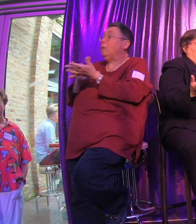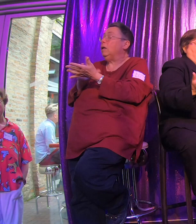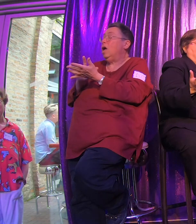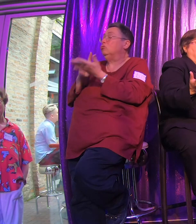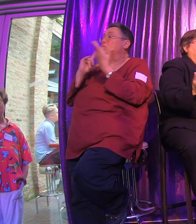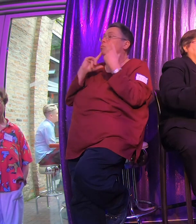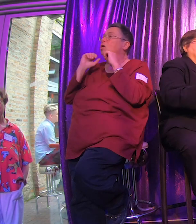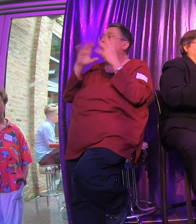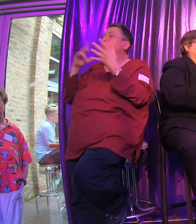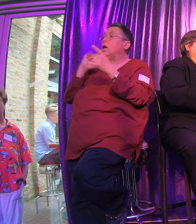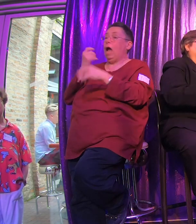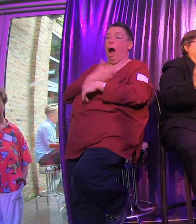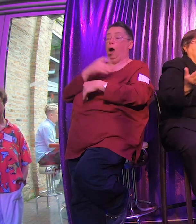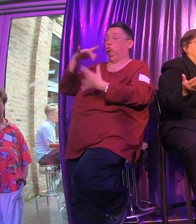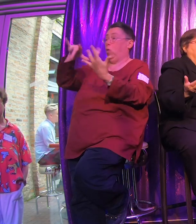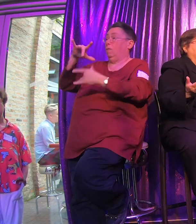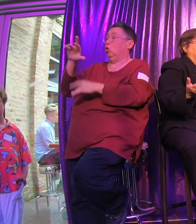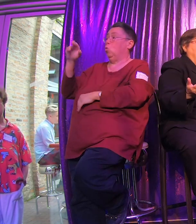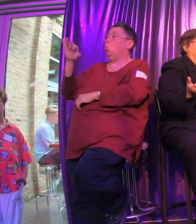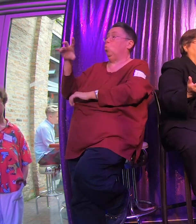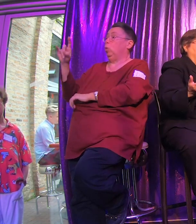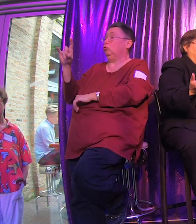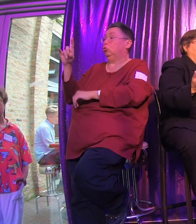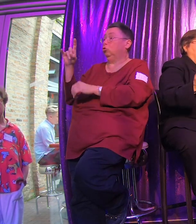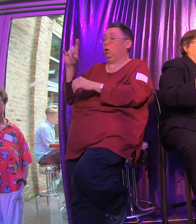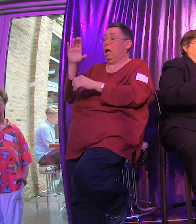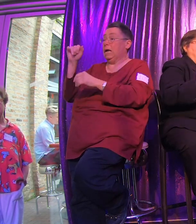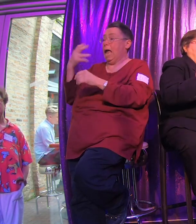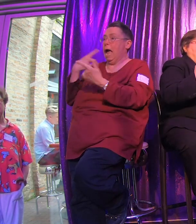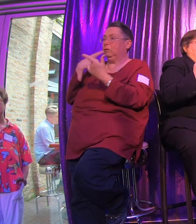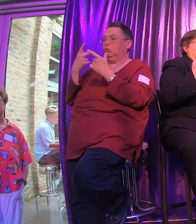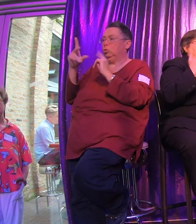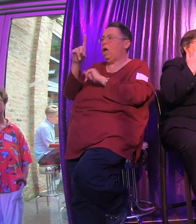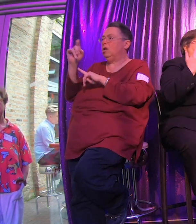travel reporter, Richard Cash, got diagnosed and died a week later.